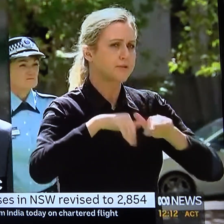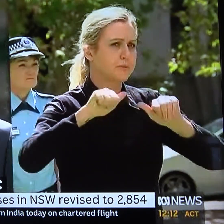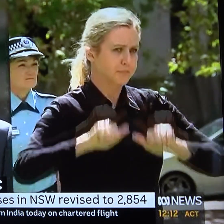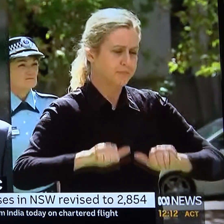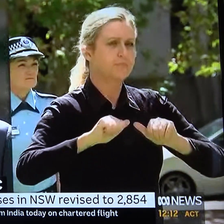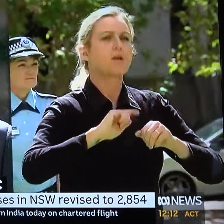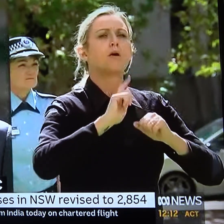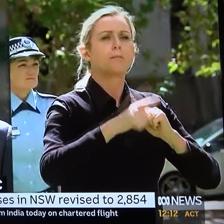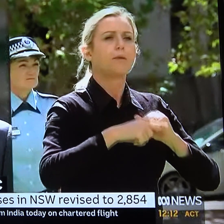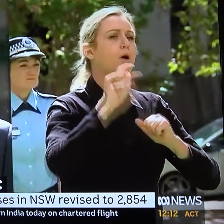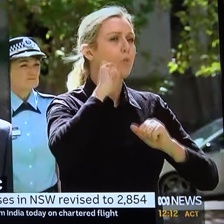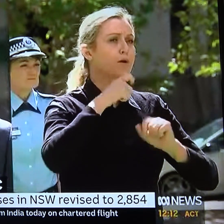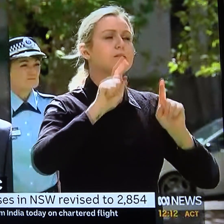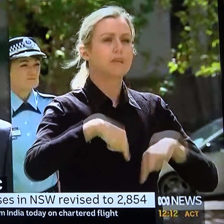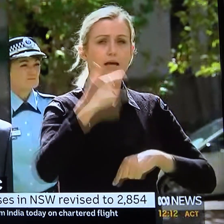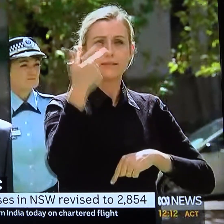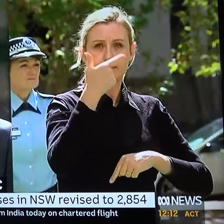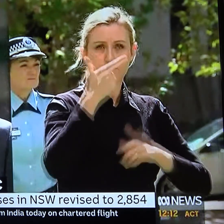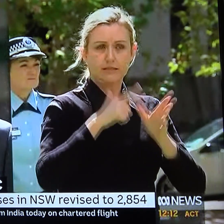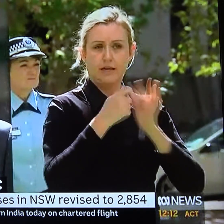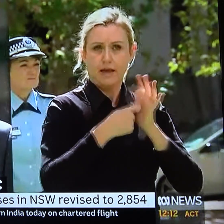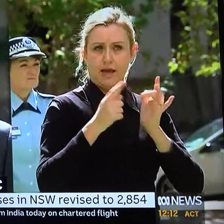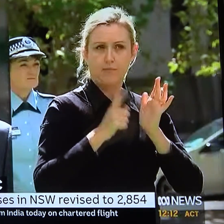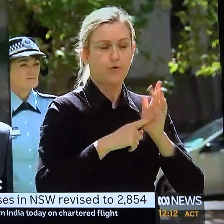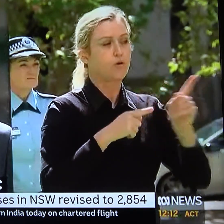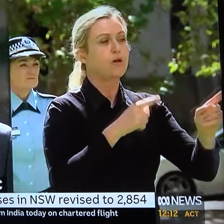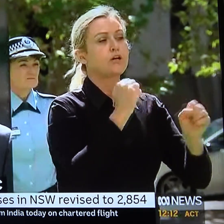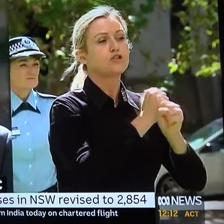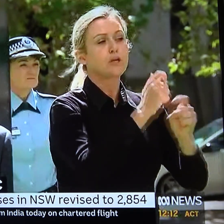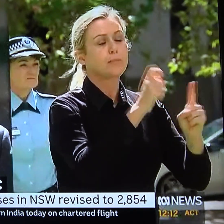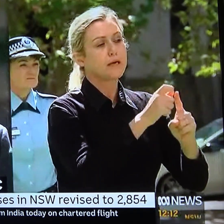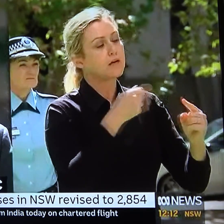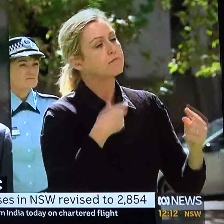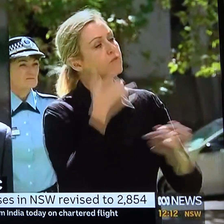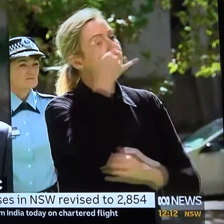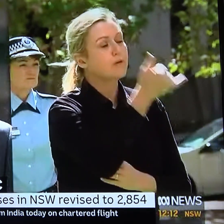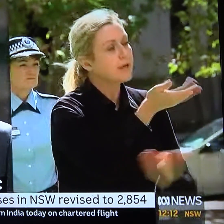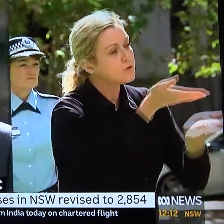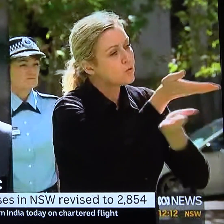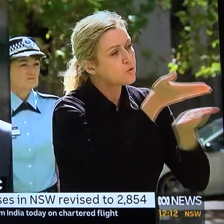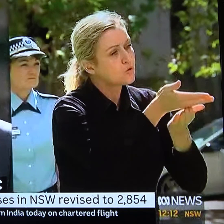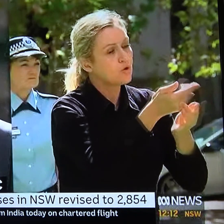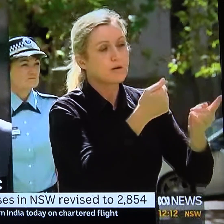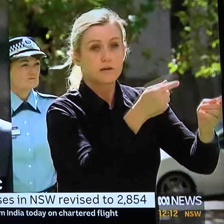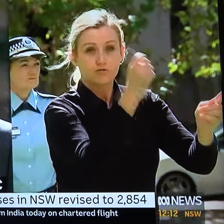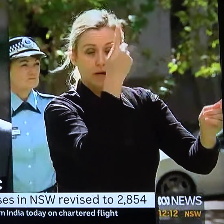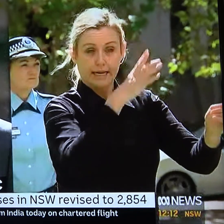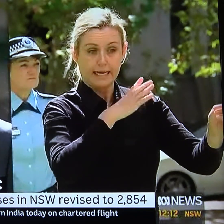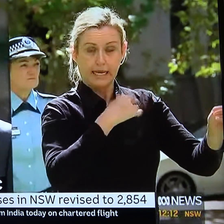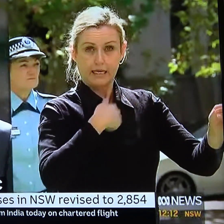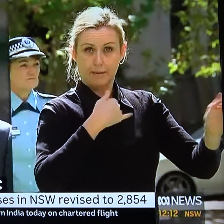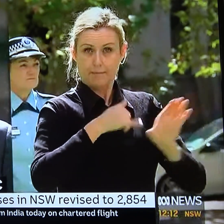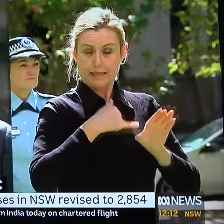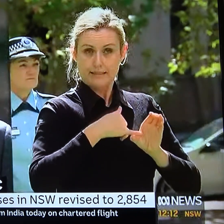can then pass it to the pharmacist, and the pharmacist can make the arrangements. I'll ask David Heffernan how that might be done to get